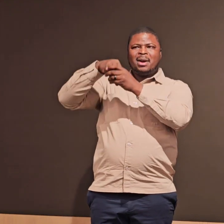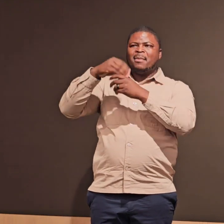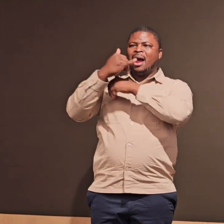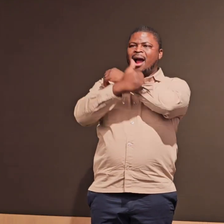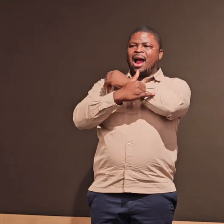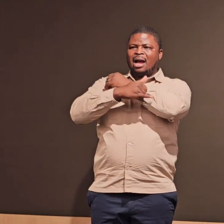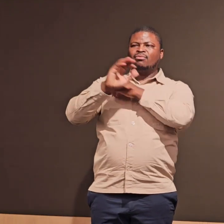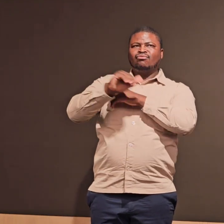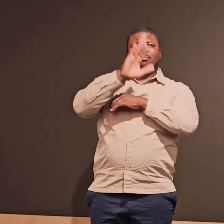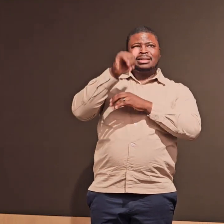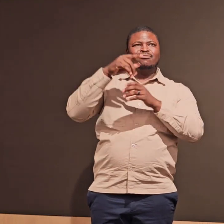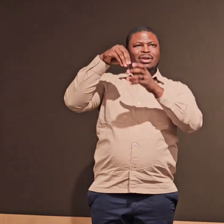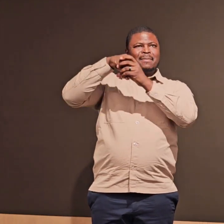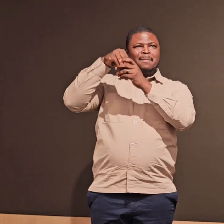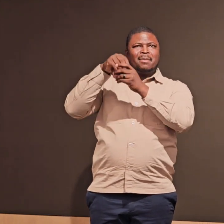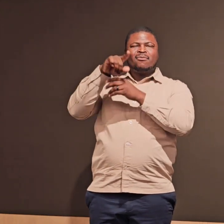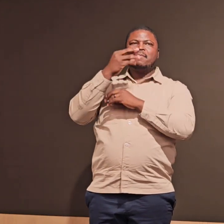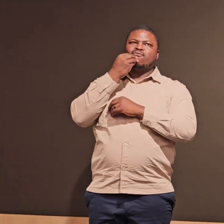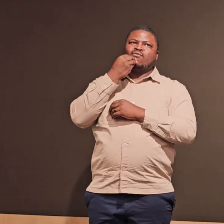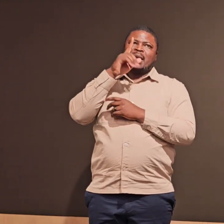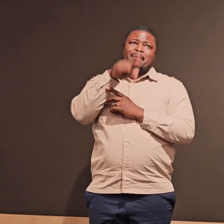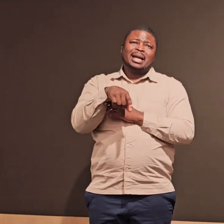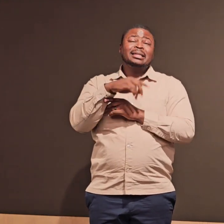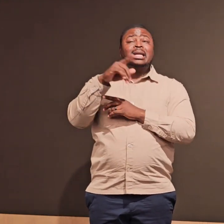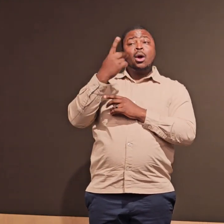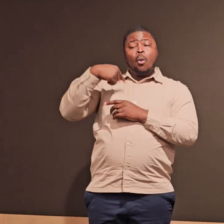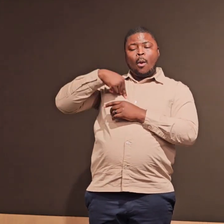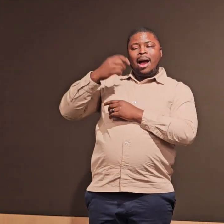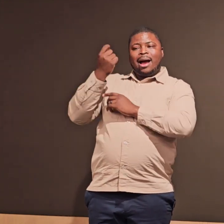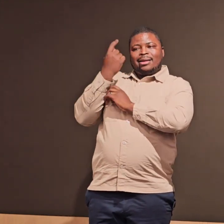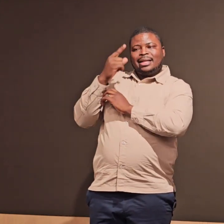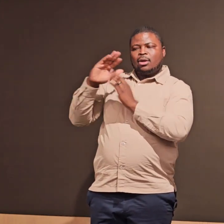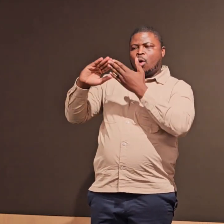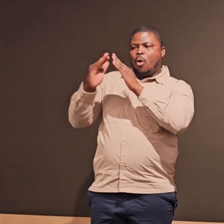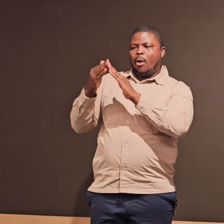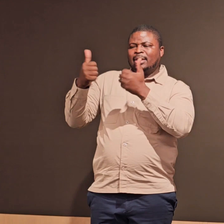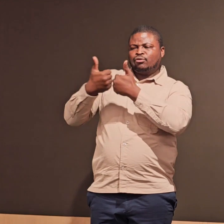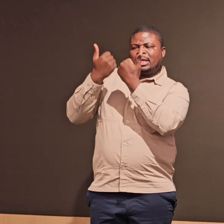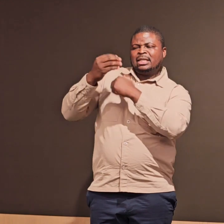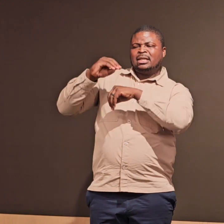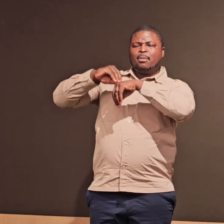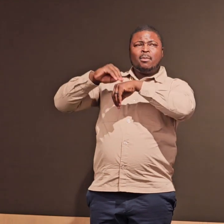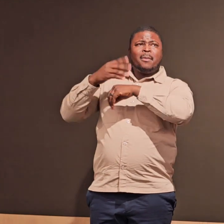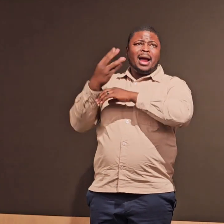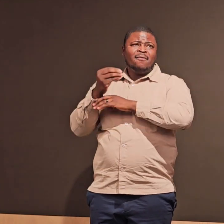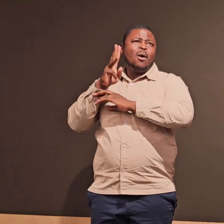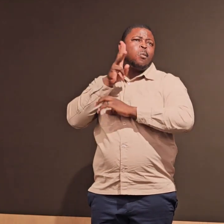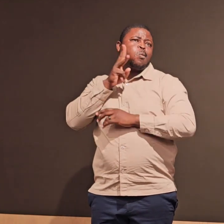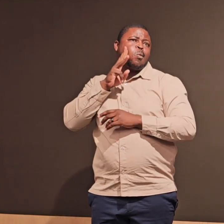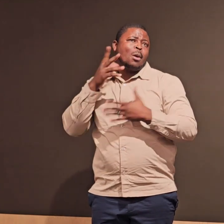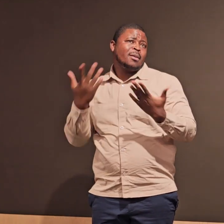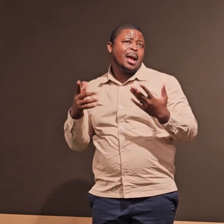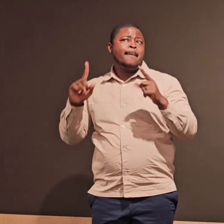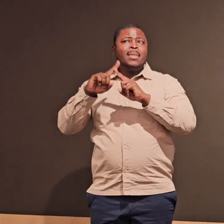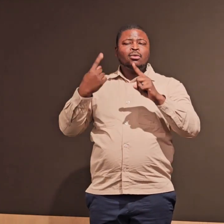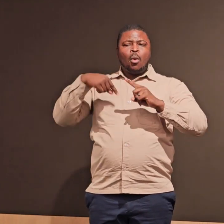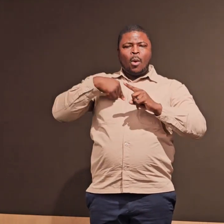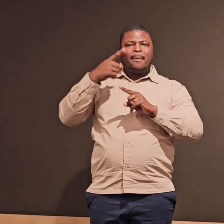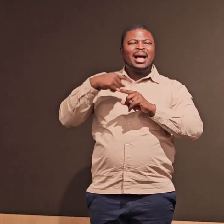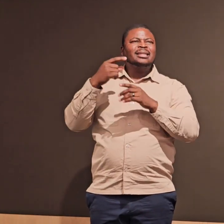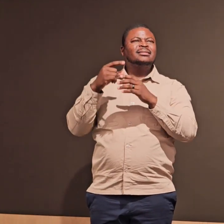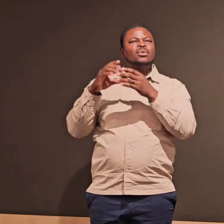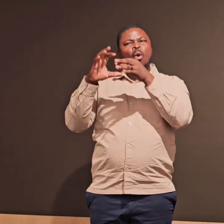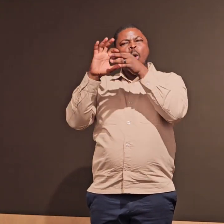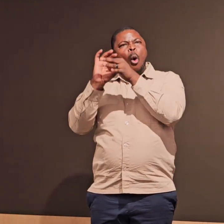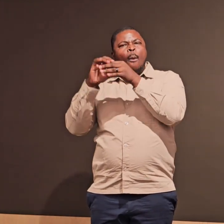of water and other amenities that communities face, but let us help each other to produce food on our own. And